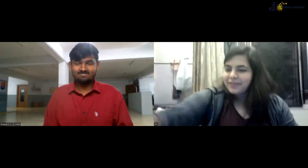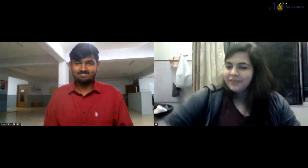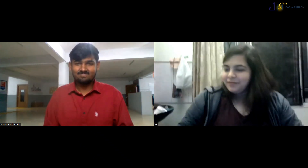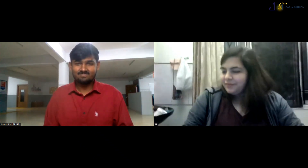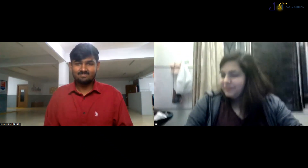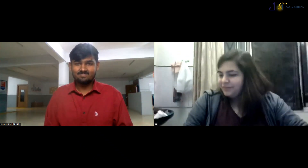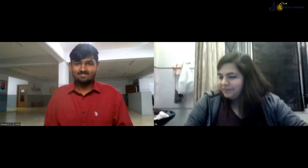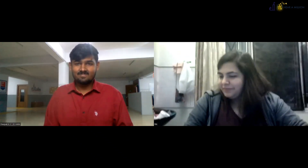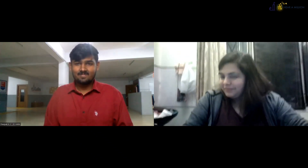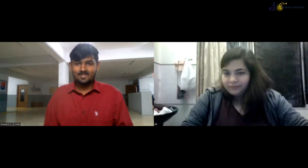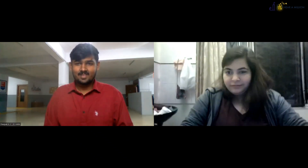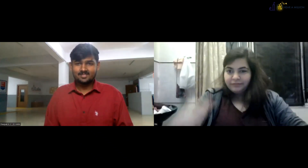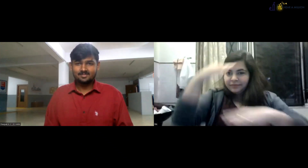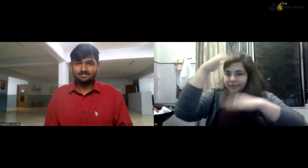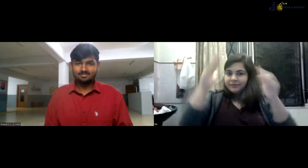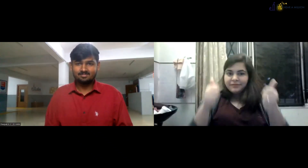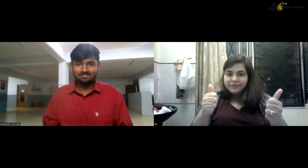Hi.